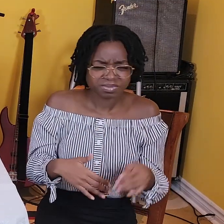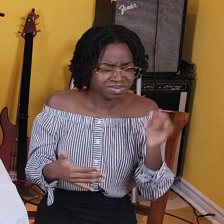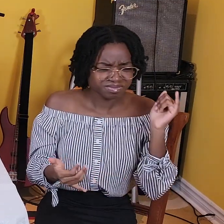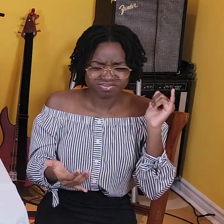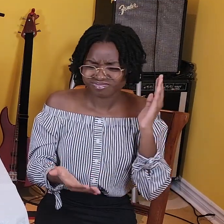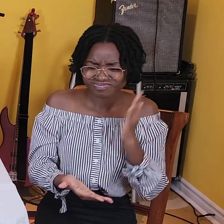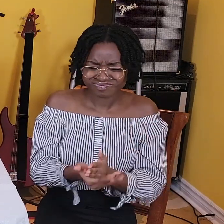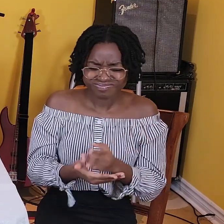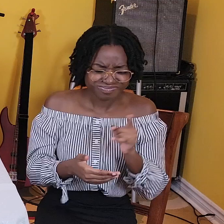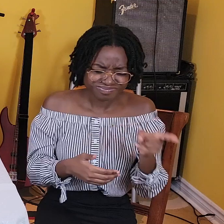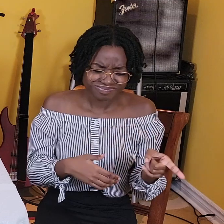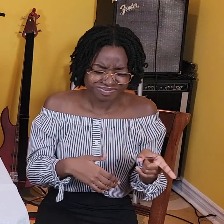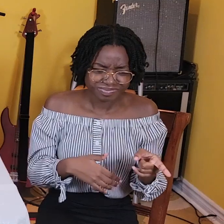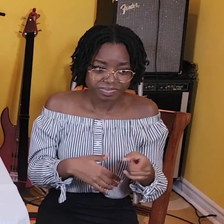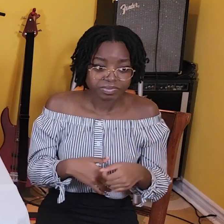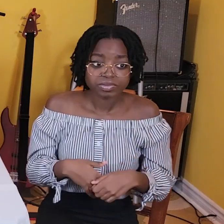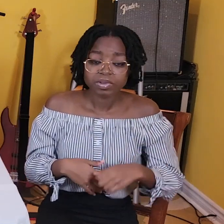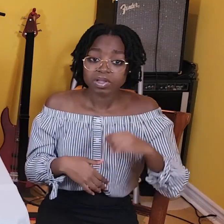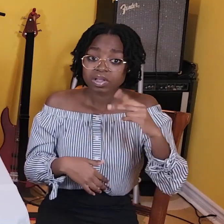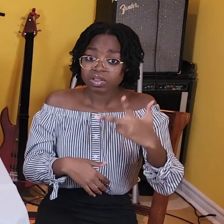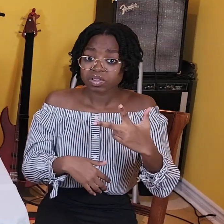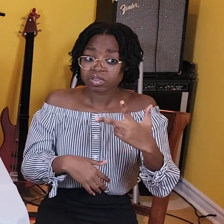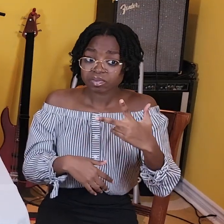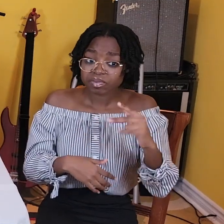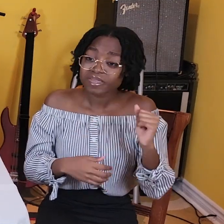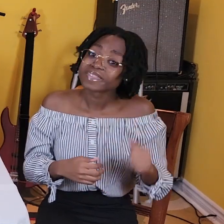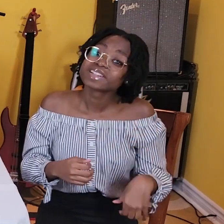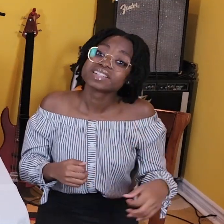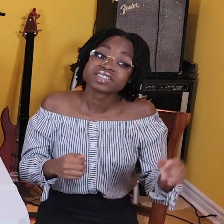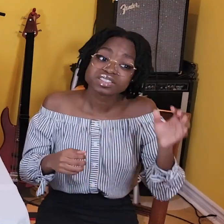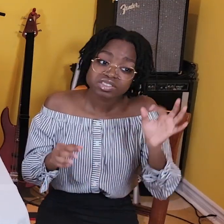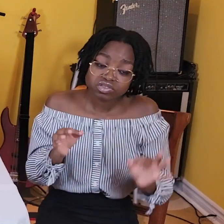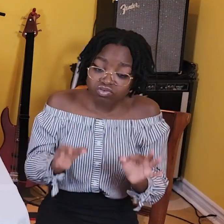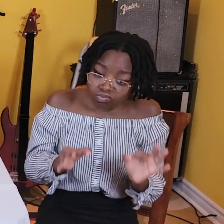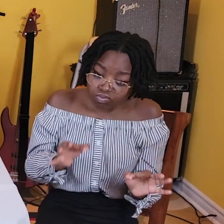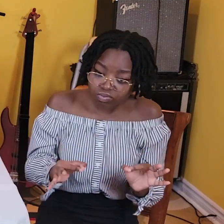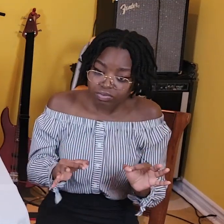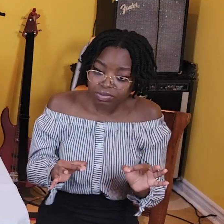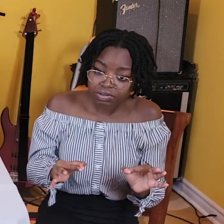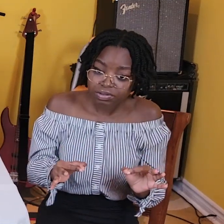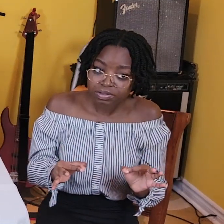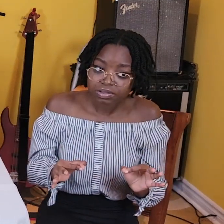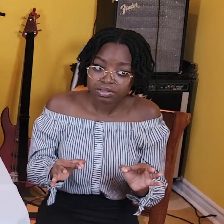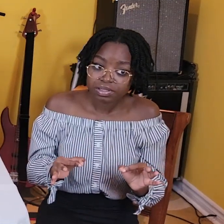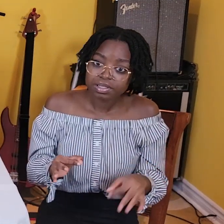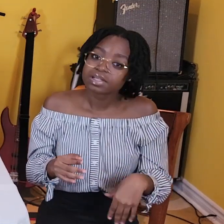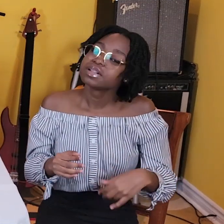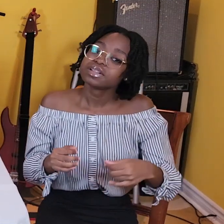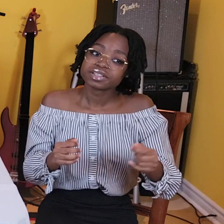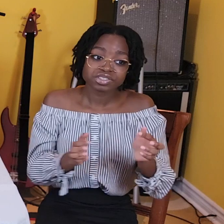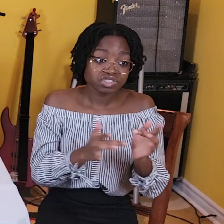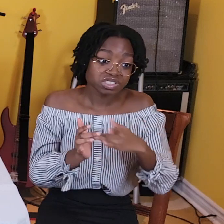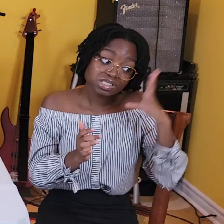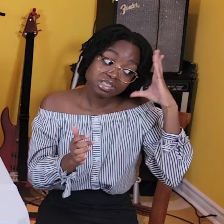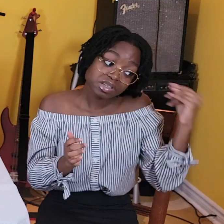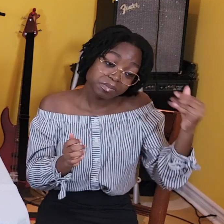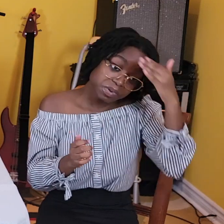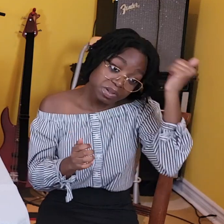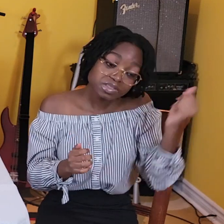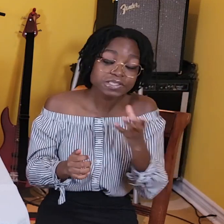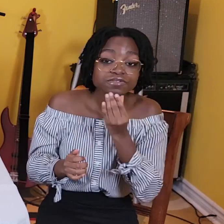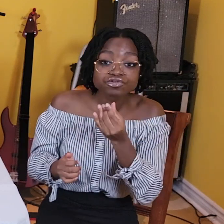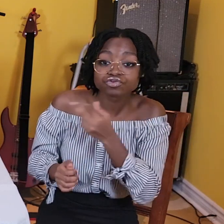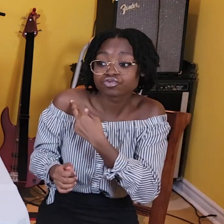see three trials that Jesus went through at the hands of the Jewish religious